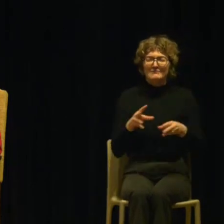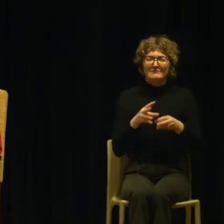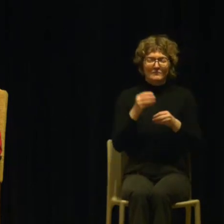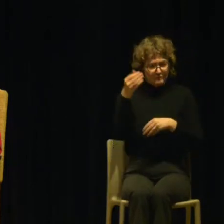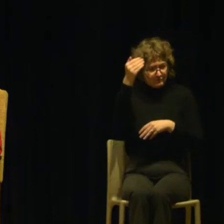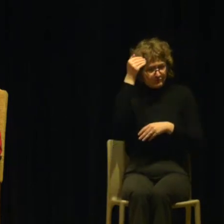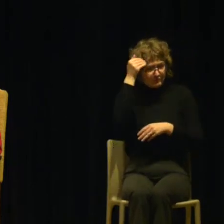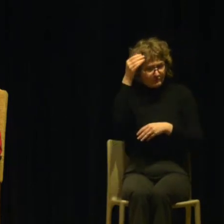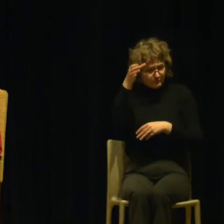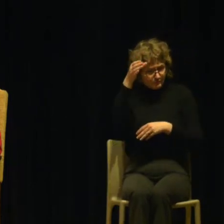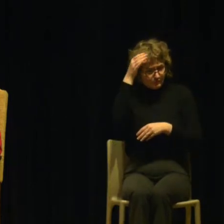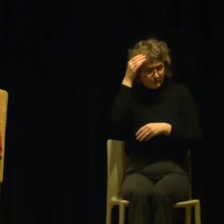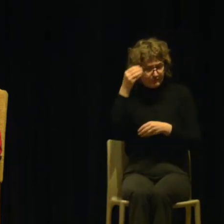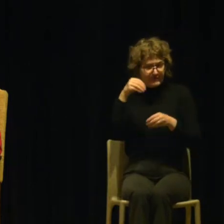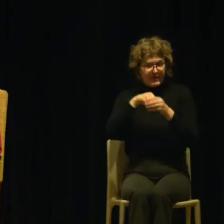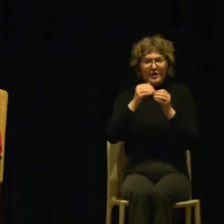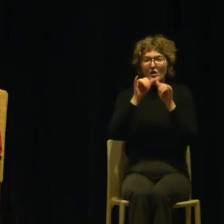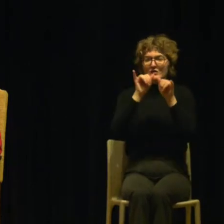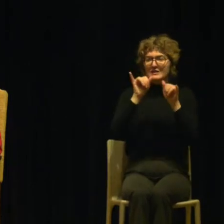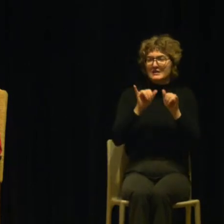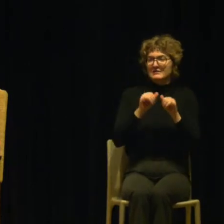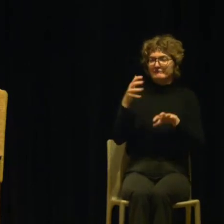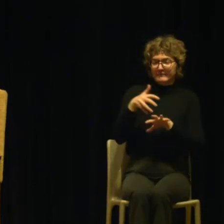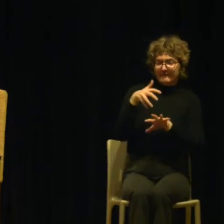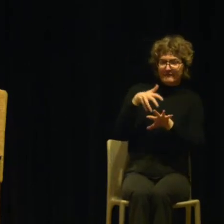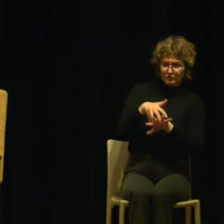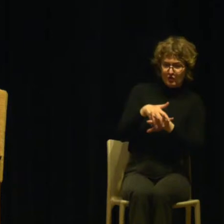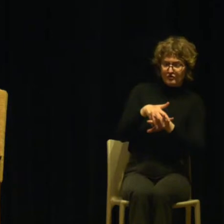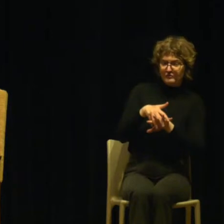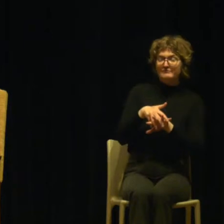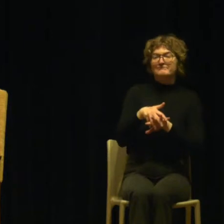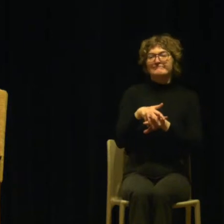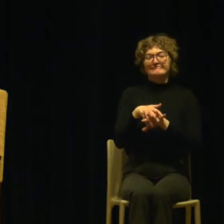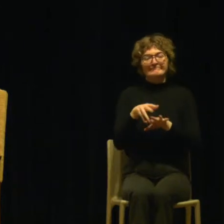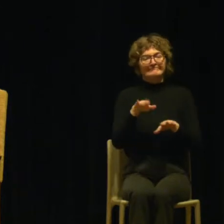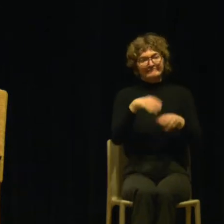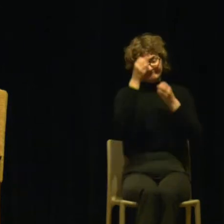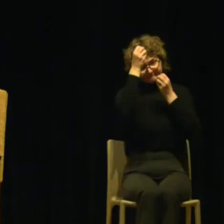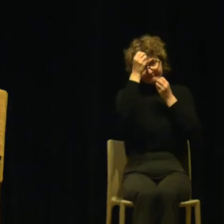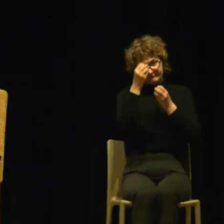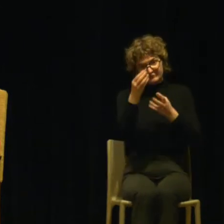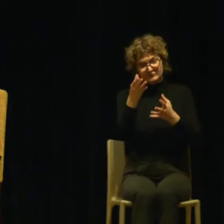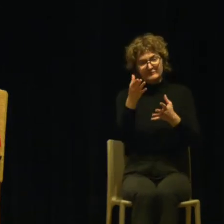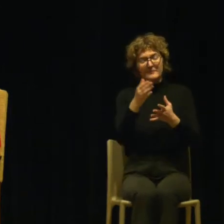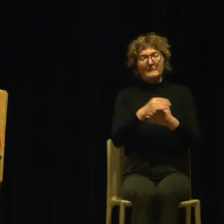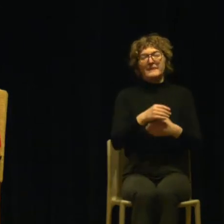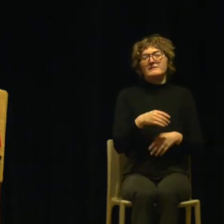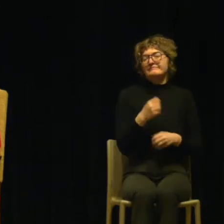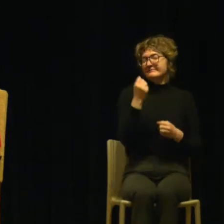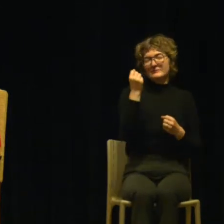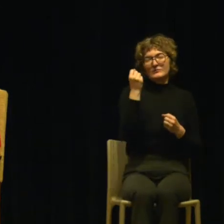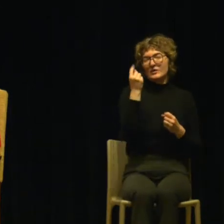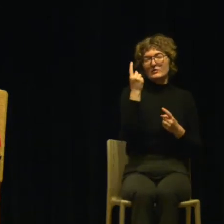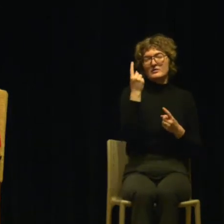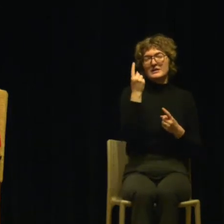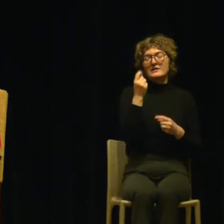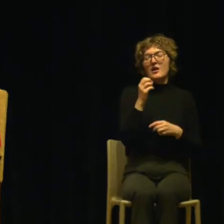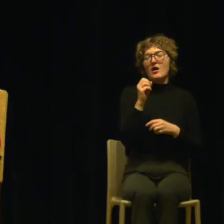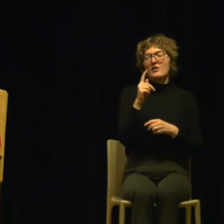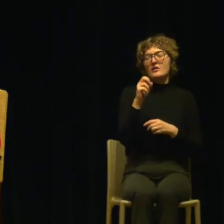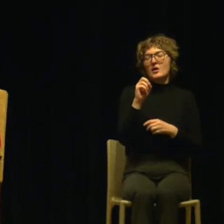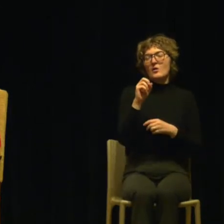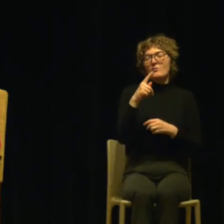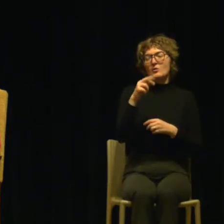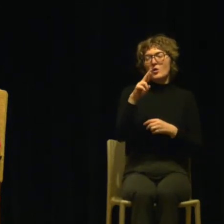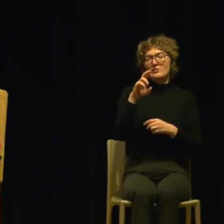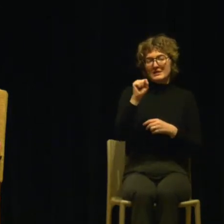our infrastructure. So can you share exactly. something? Now, here's another one of the misconceptions about osteoporosis. And that